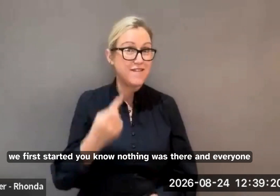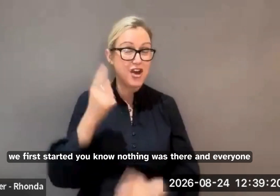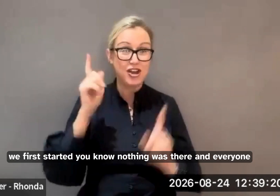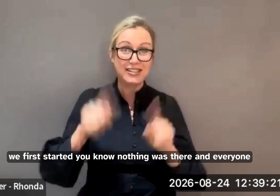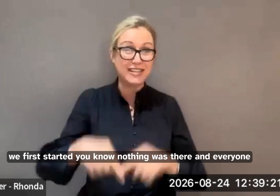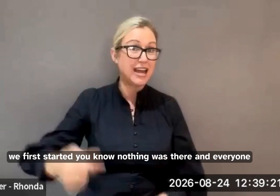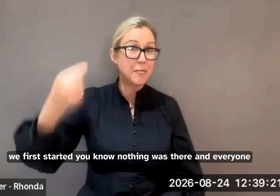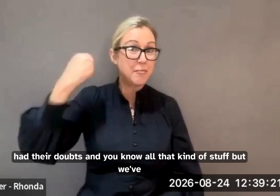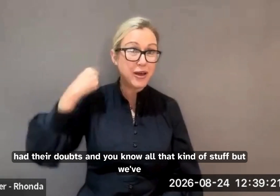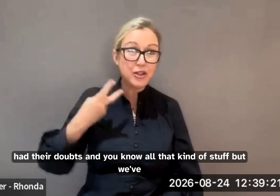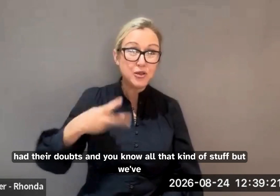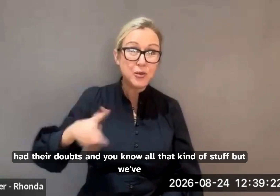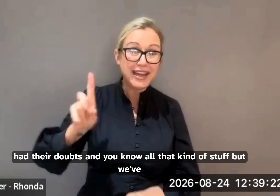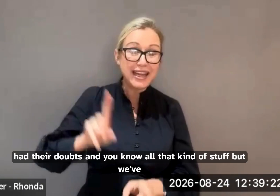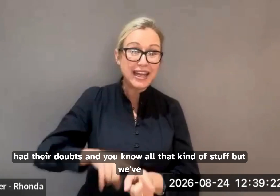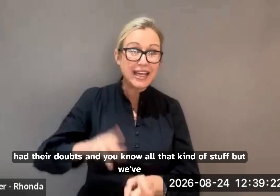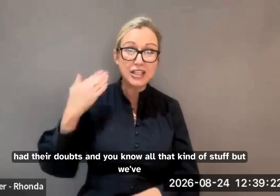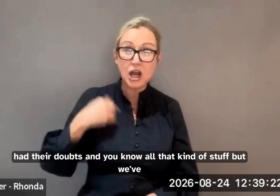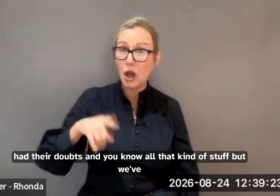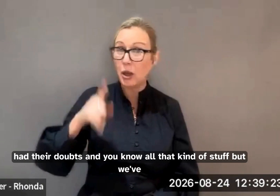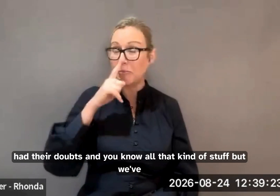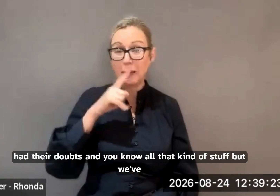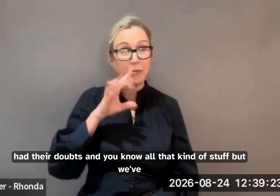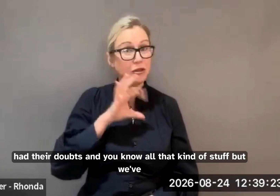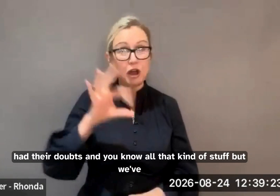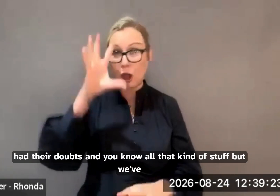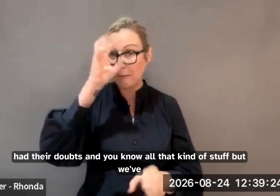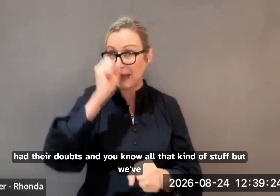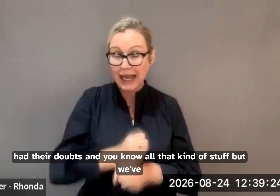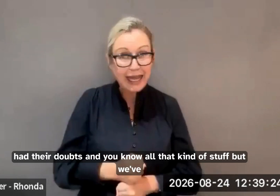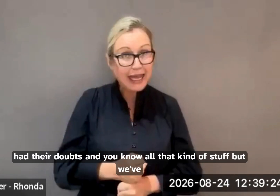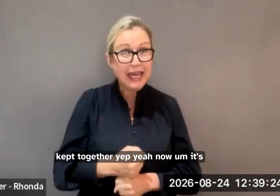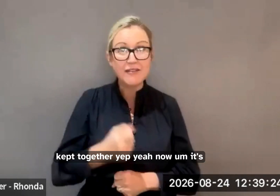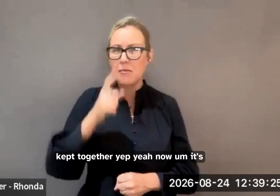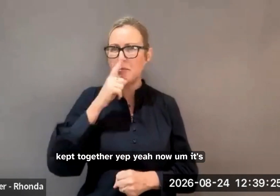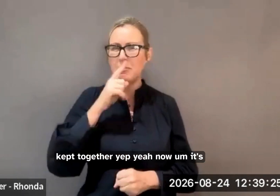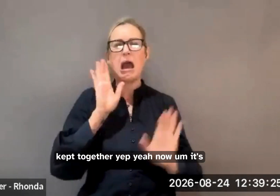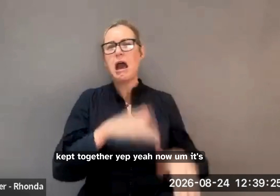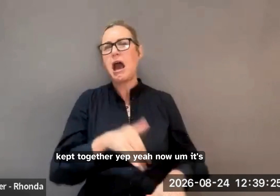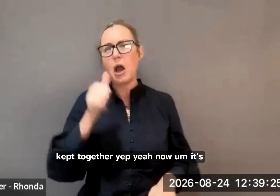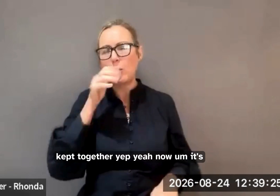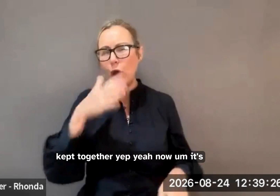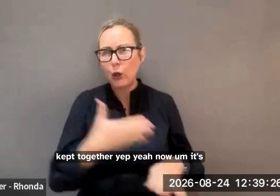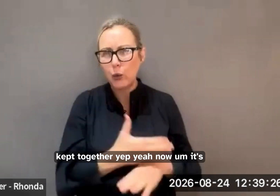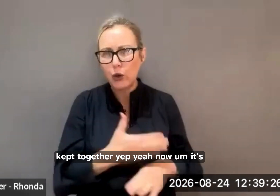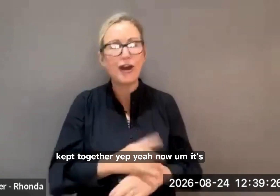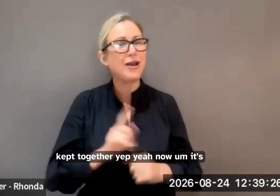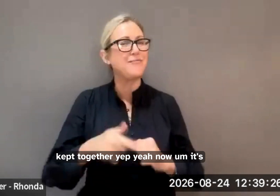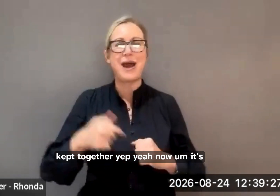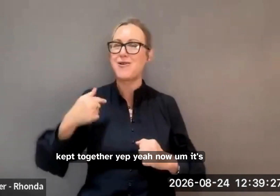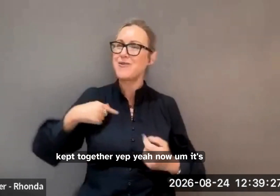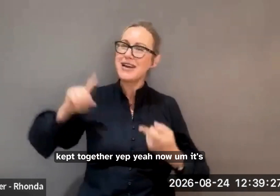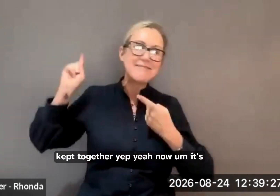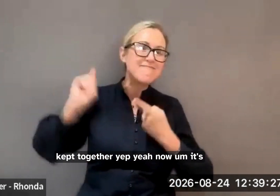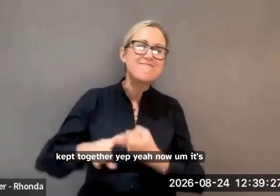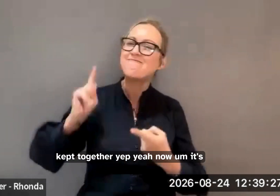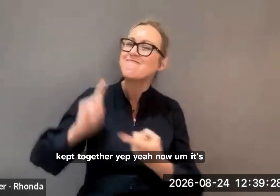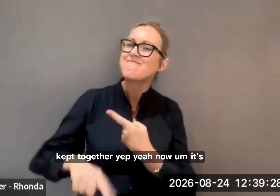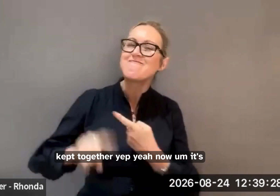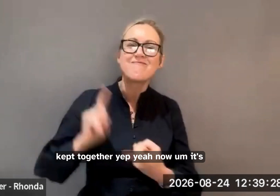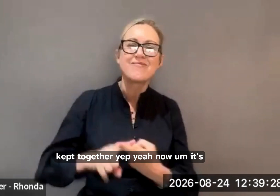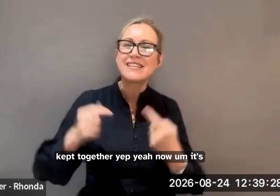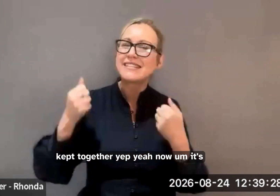was there and everyone had their doubts and, all that kind of stuff, but we've kept together. Yep. Now,